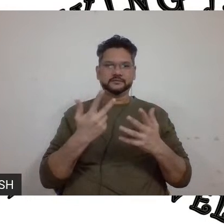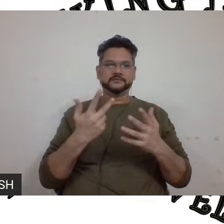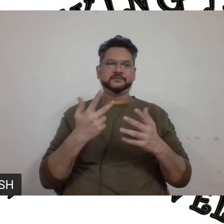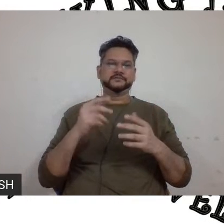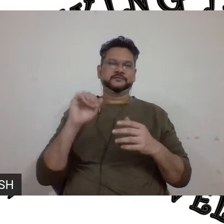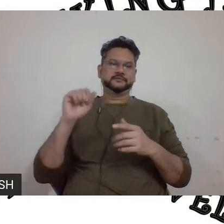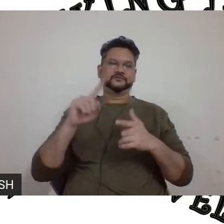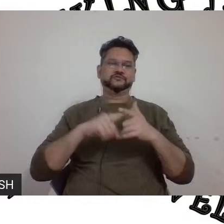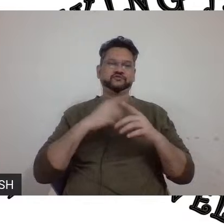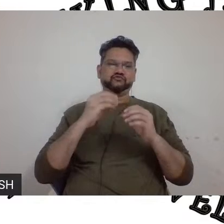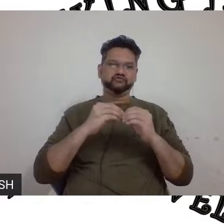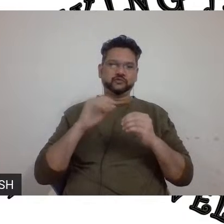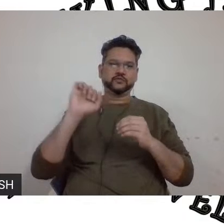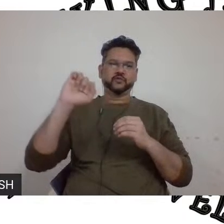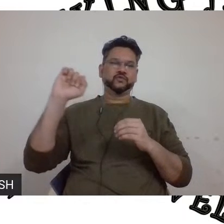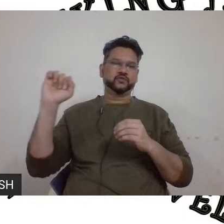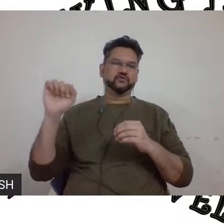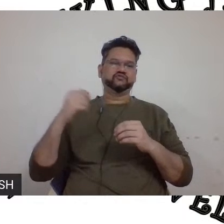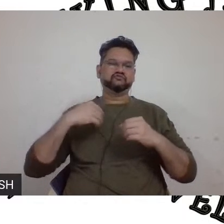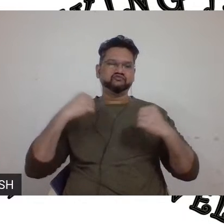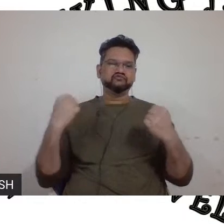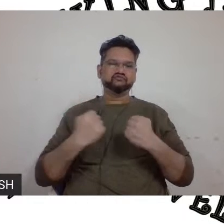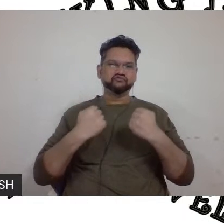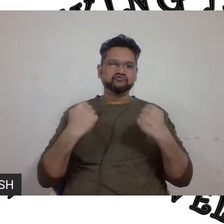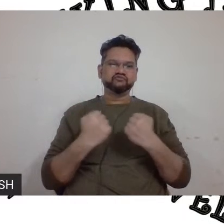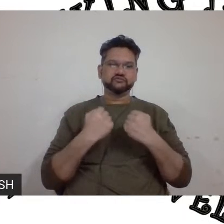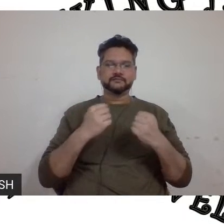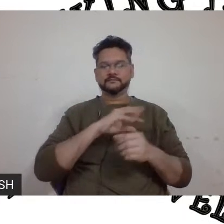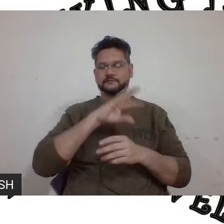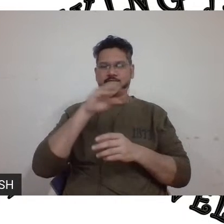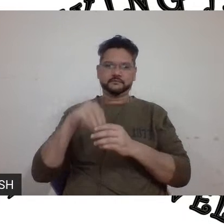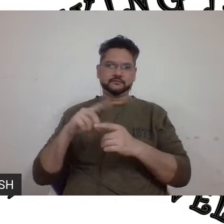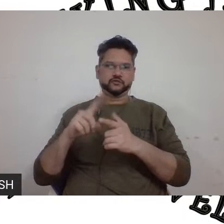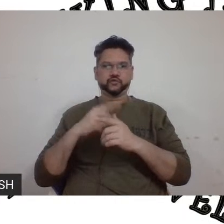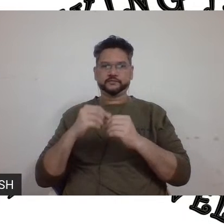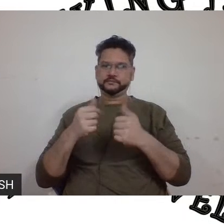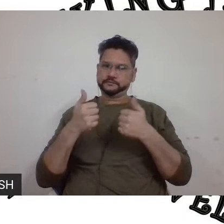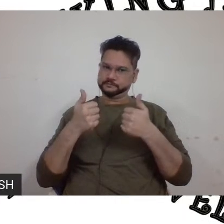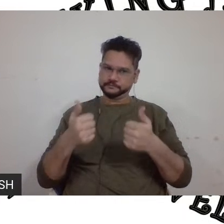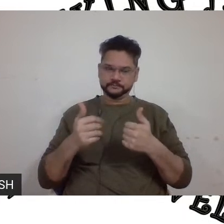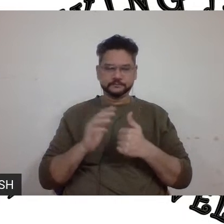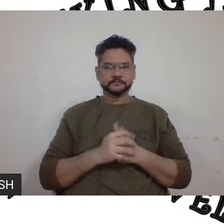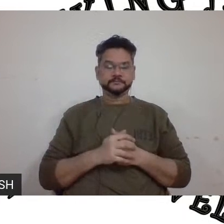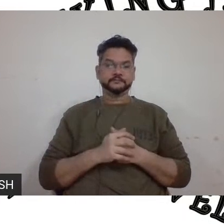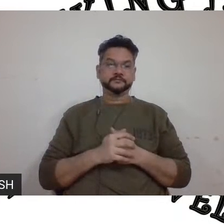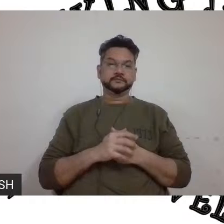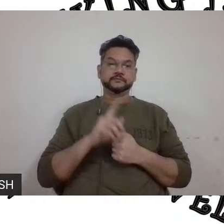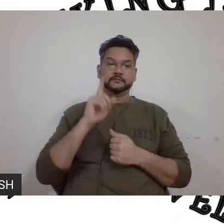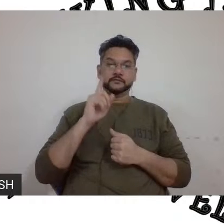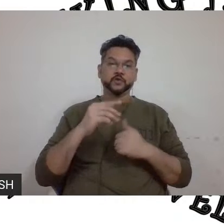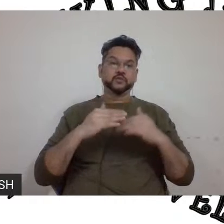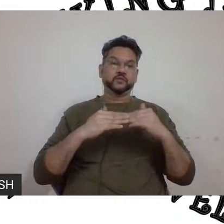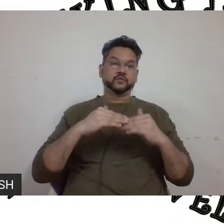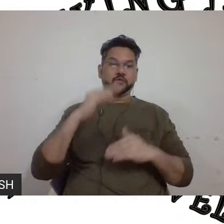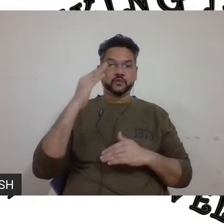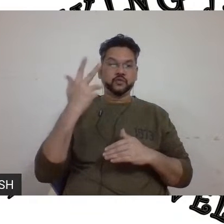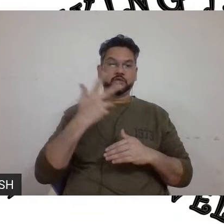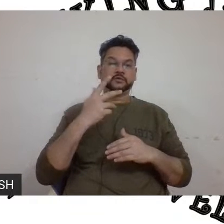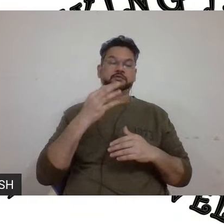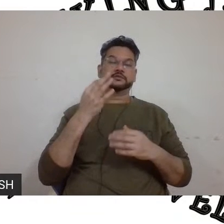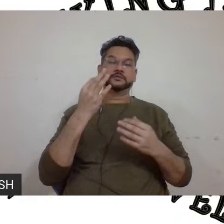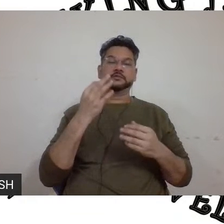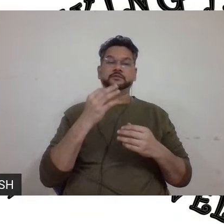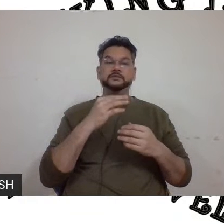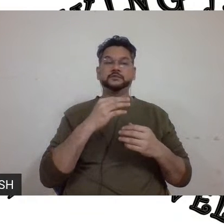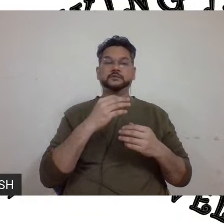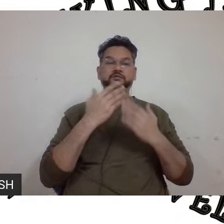job opportunities. Just you see that maximum of the special schools or the